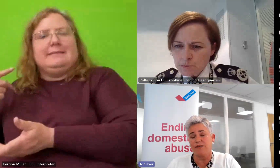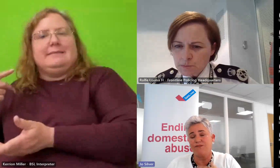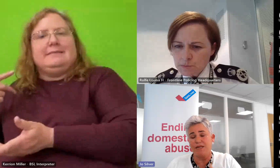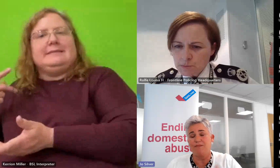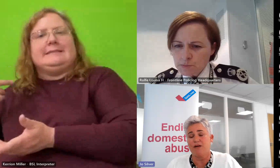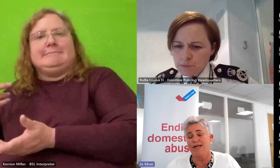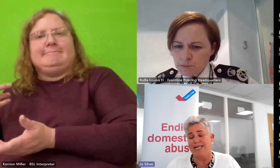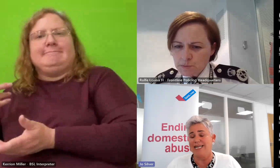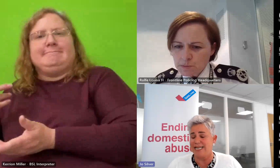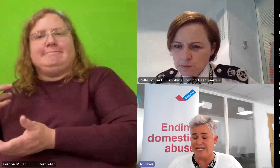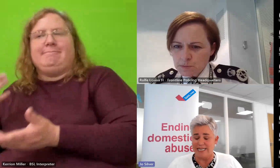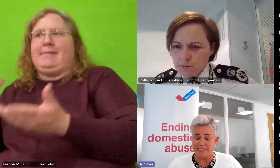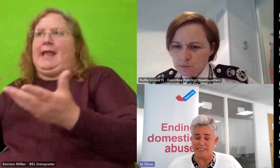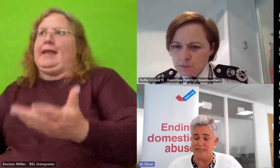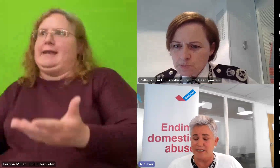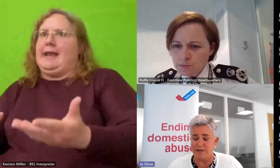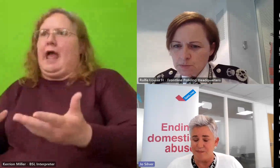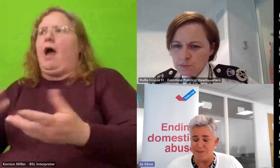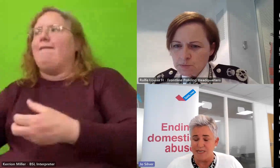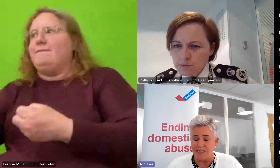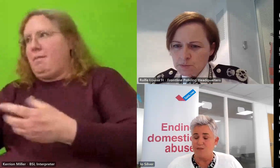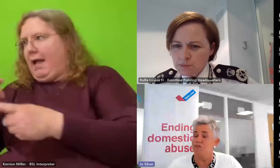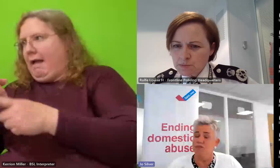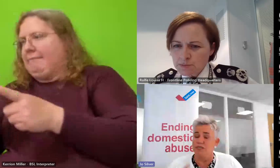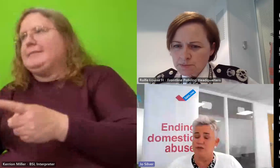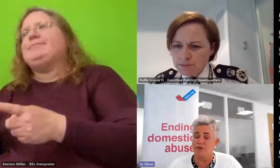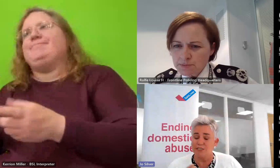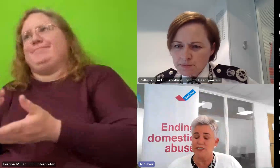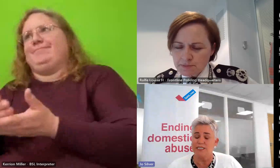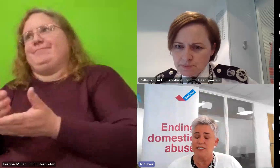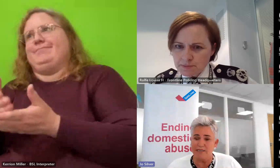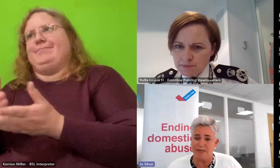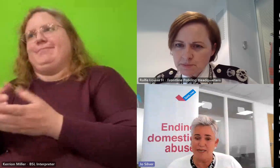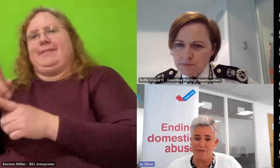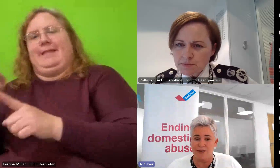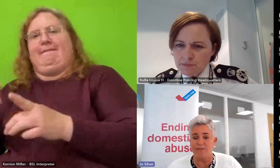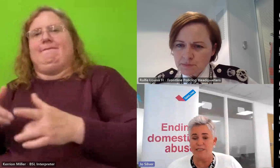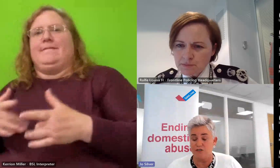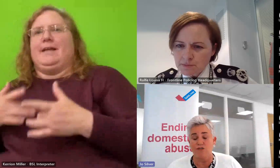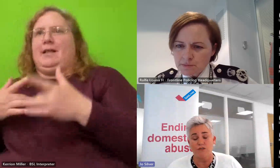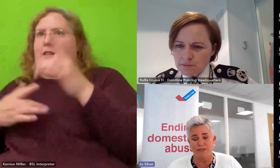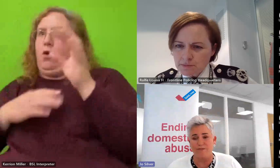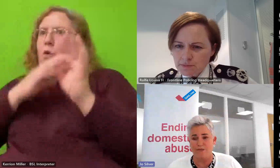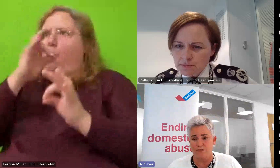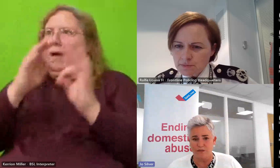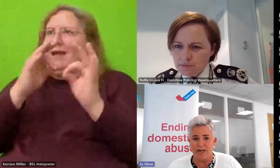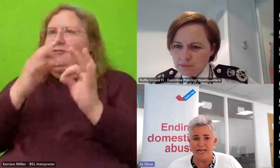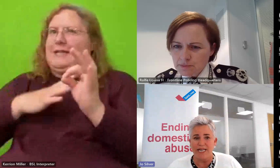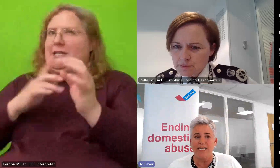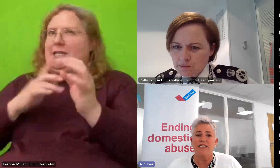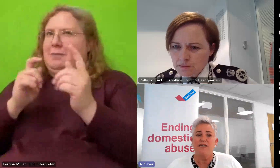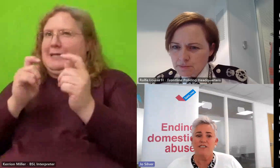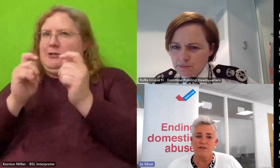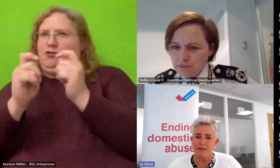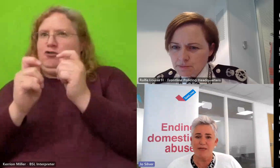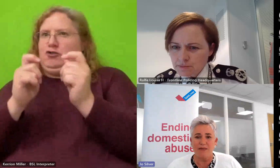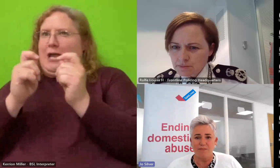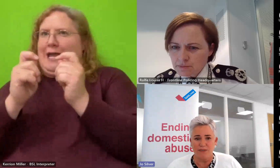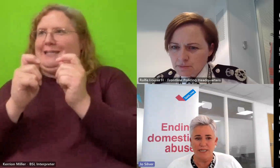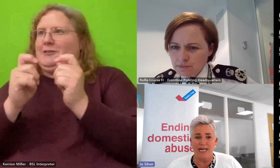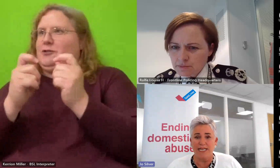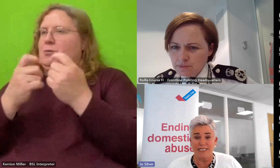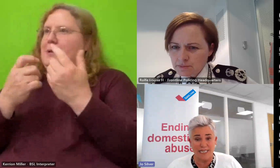And now the feedback quite clearly is the questions need to be framed in a trauma-informed way, so